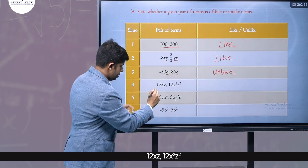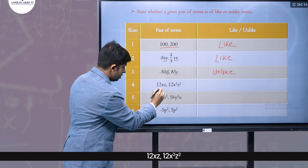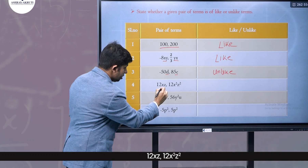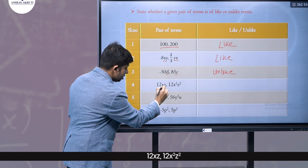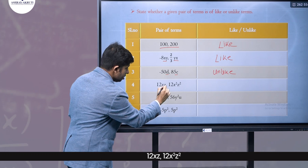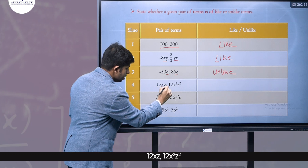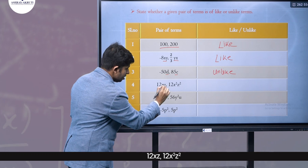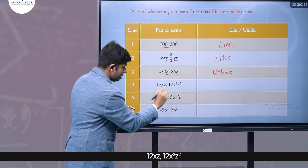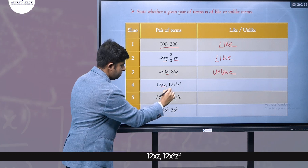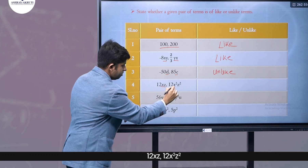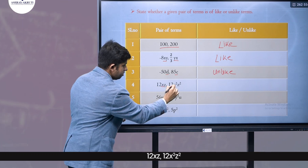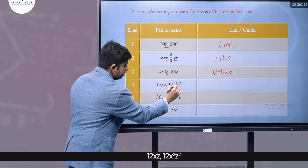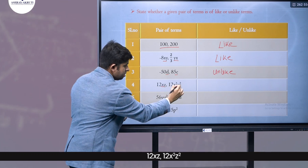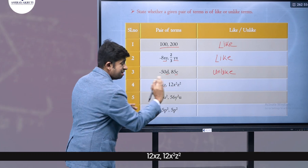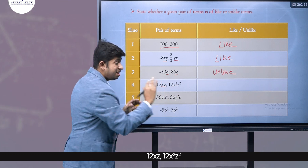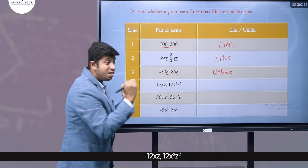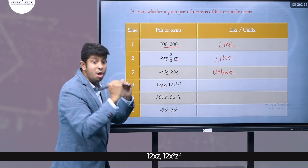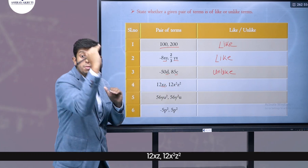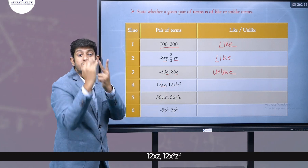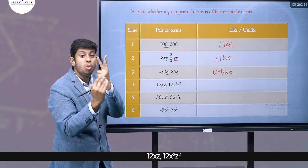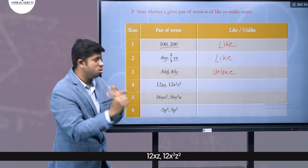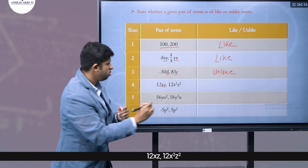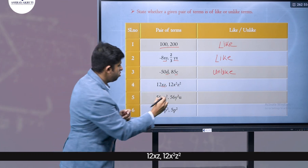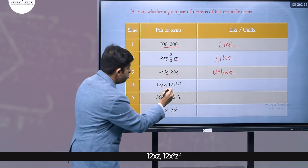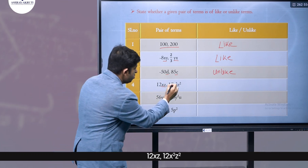(12xz, comma 12x square z square).